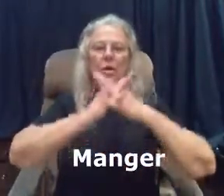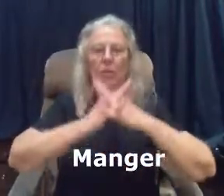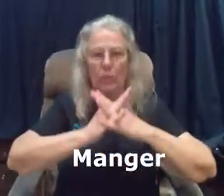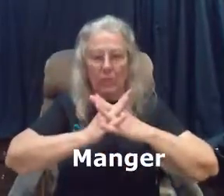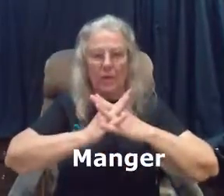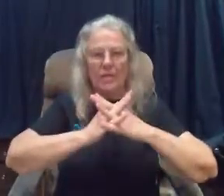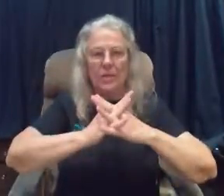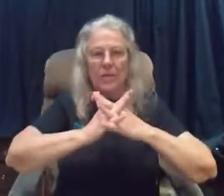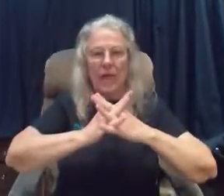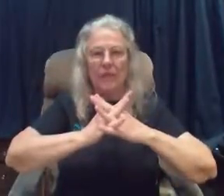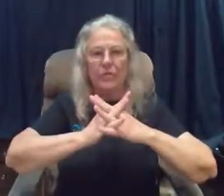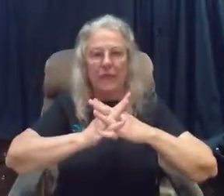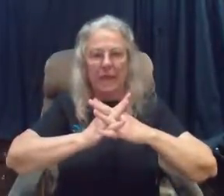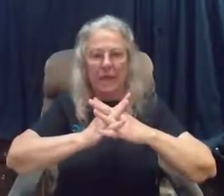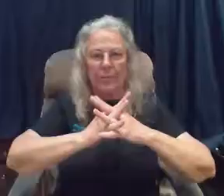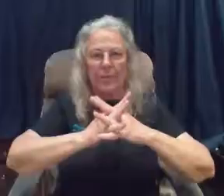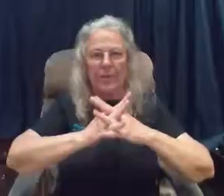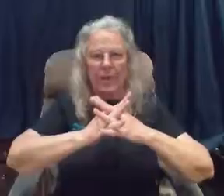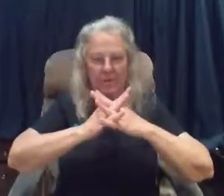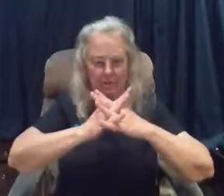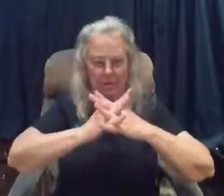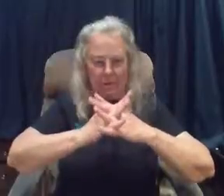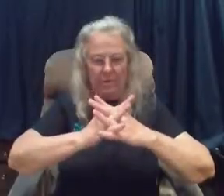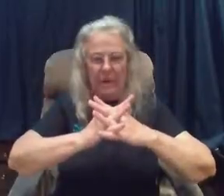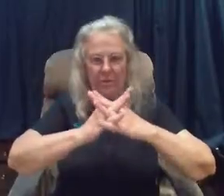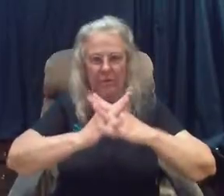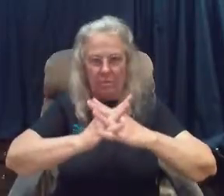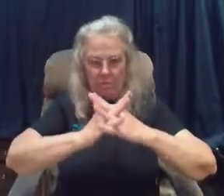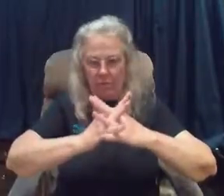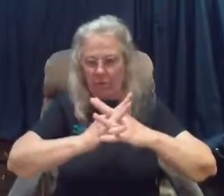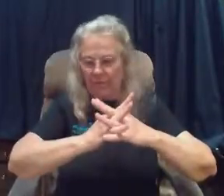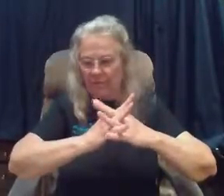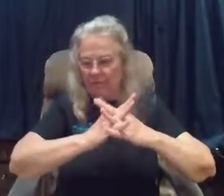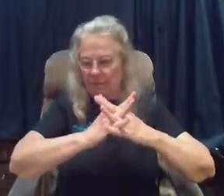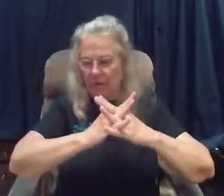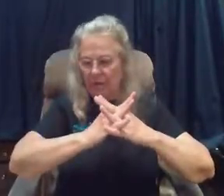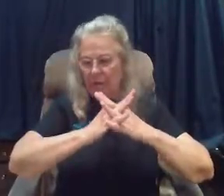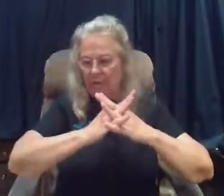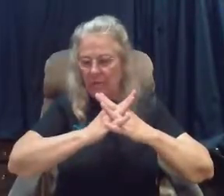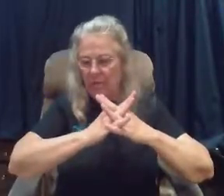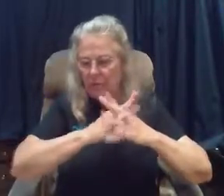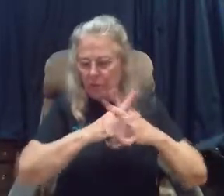Well, with Christ, they would have to lay him in that crevice of the manger.